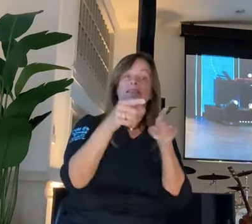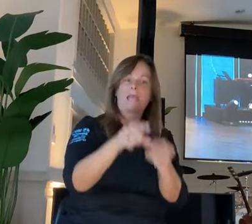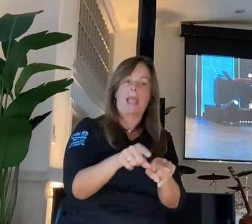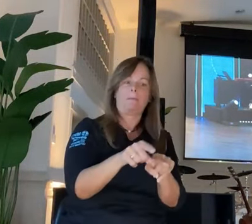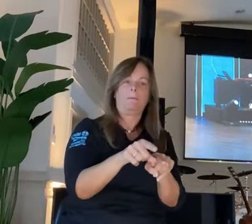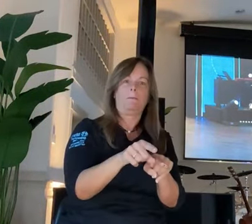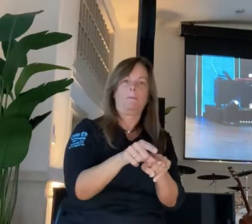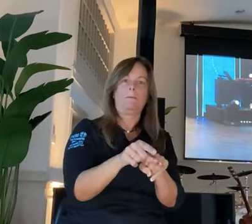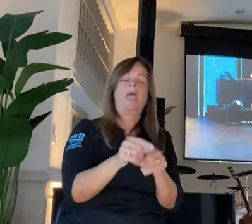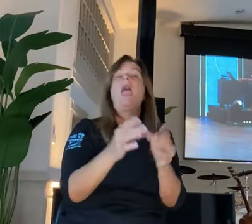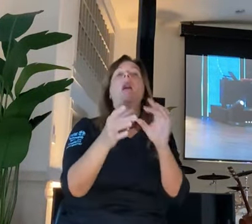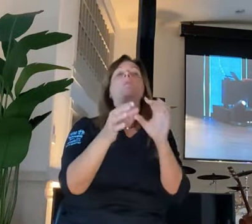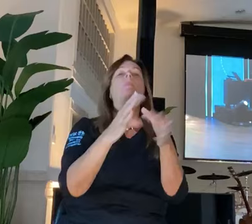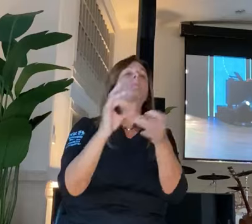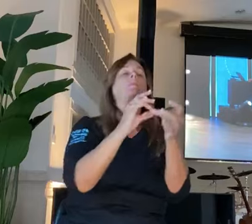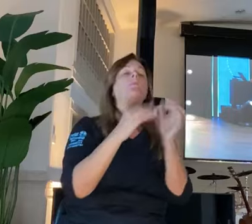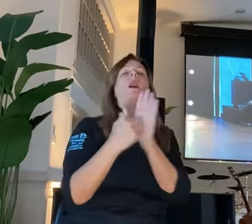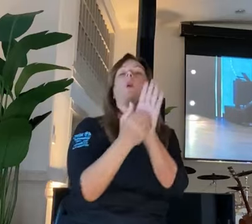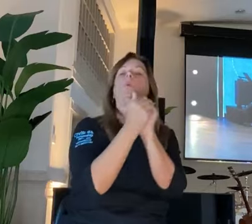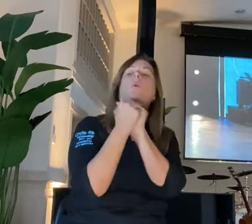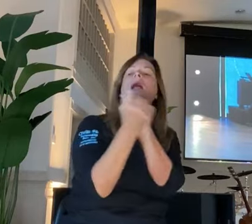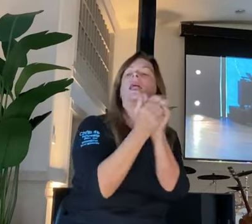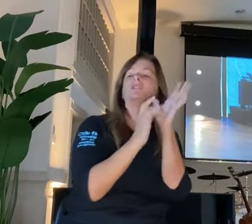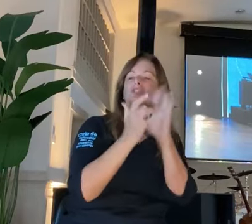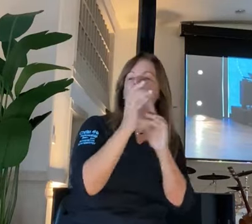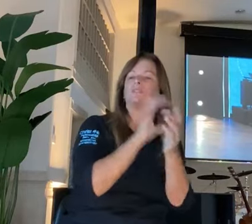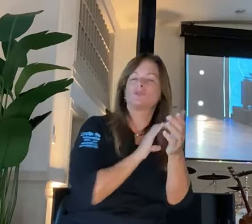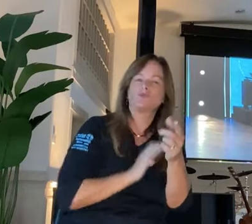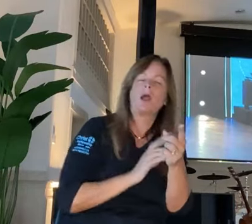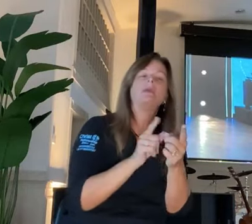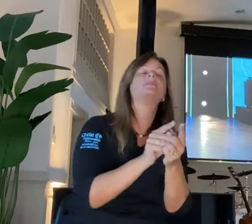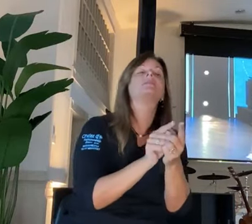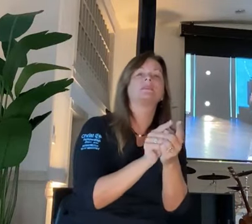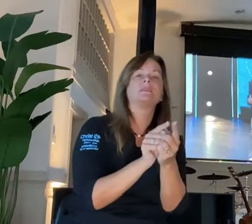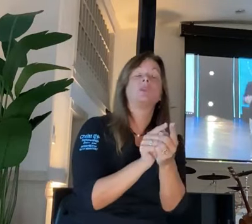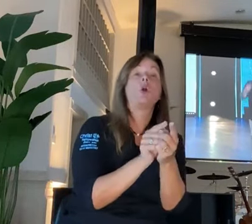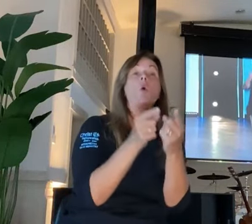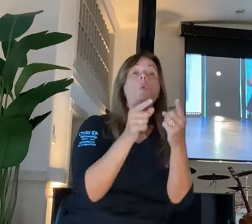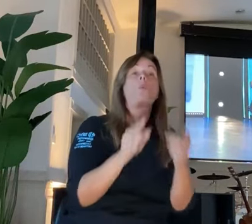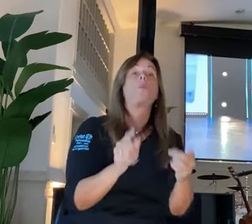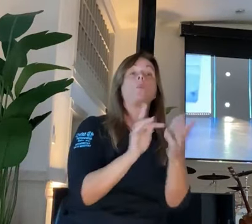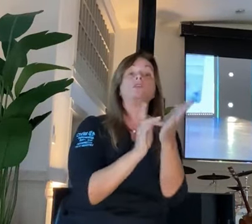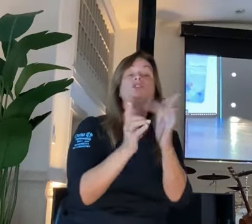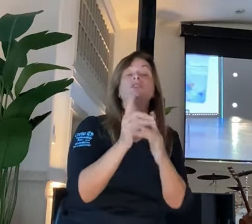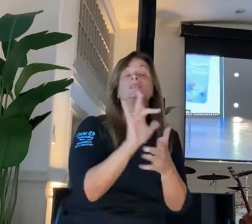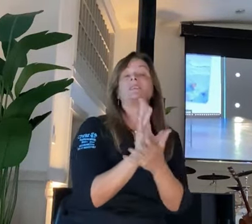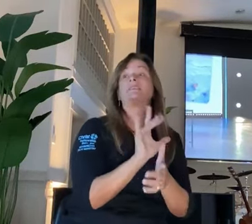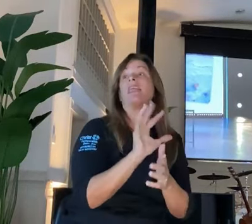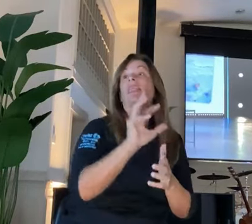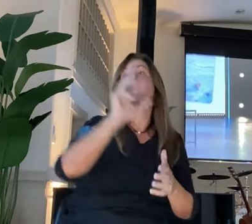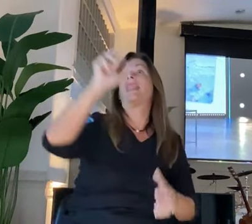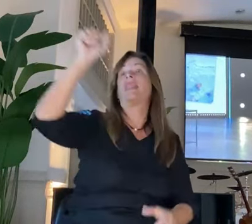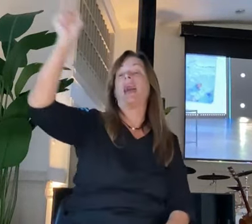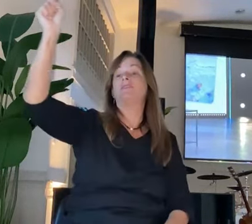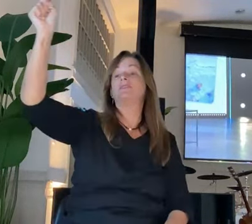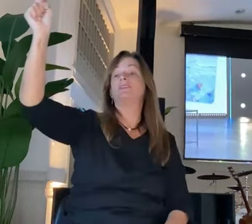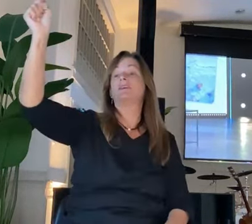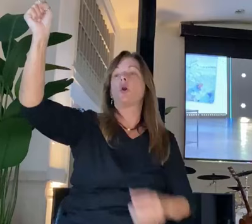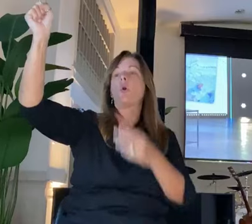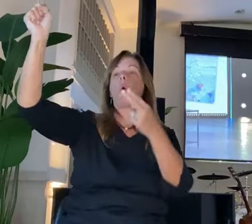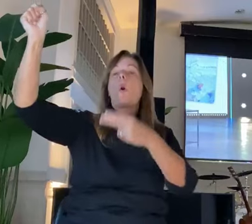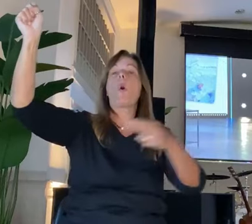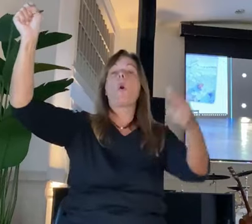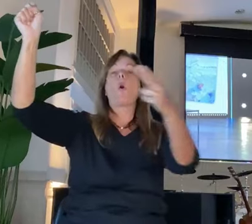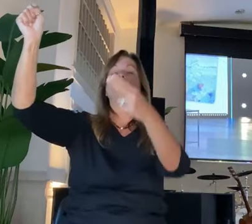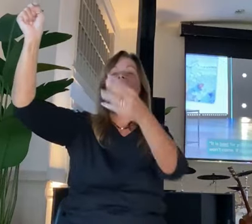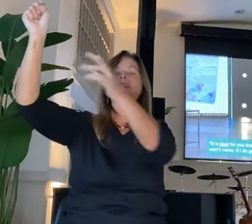be betrayed. And he actually tells them about this coming promise of God. He says, it's actually better for you than I'm gone. Look what he says in John